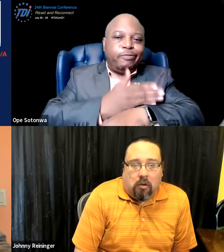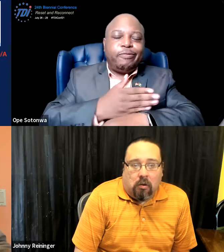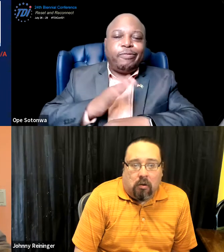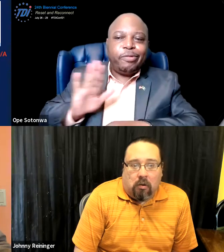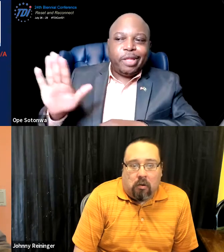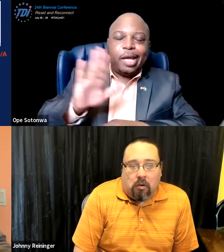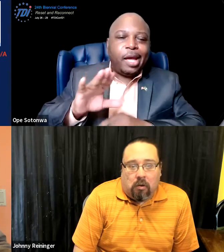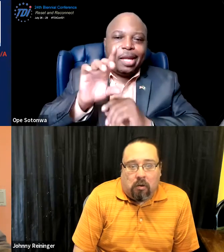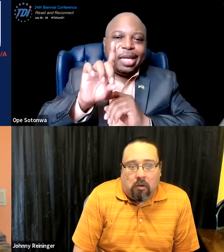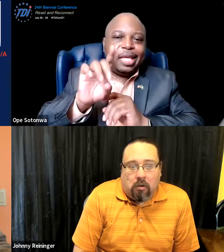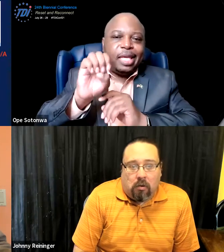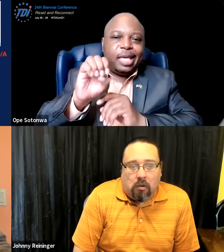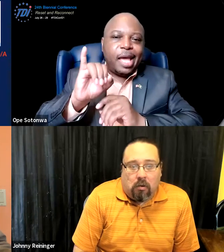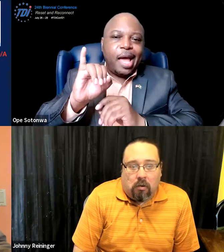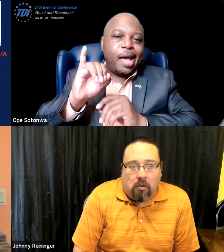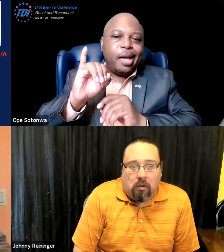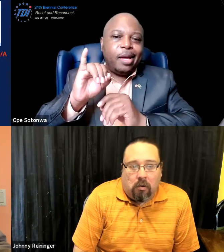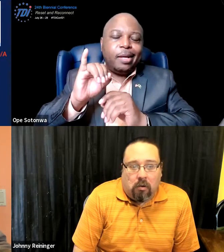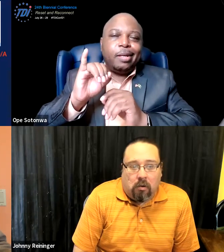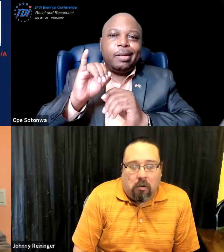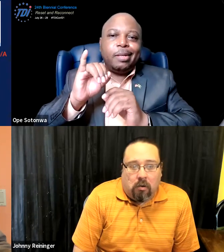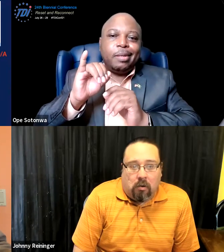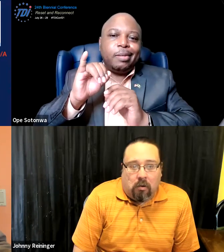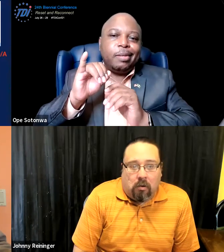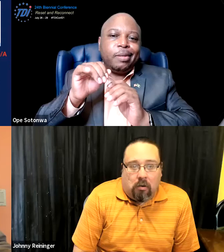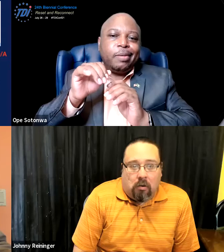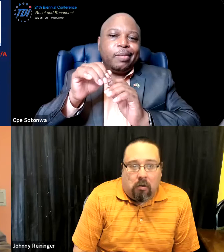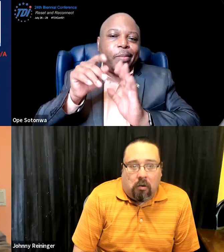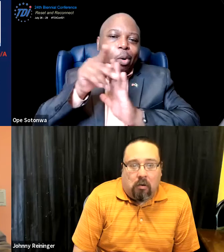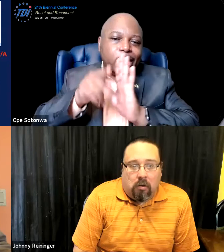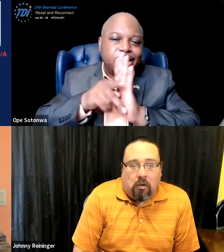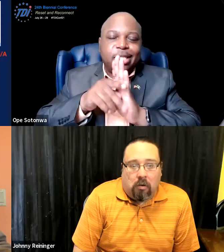to improve their DEI